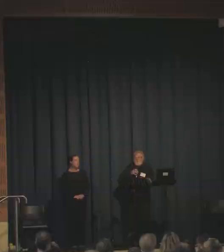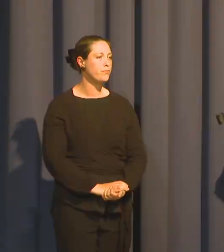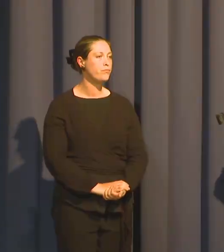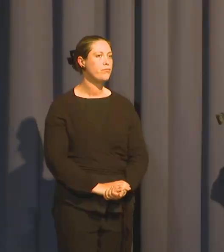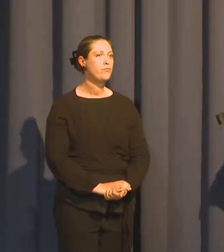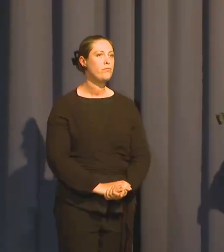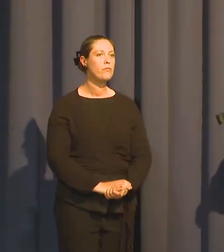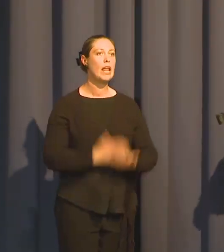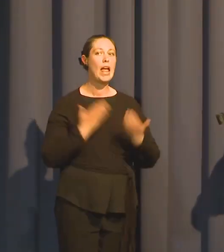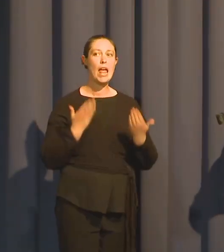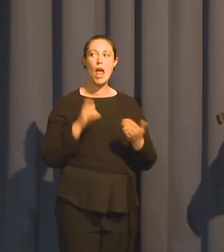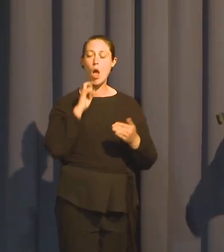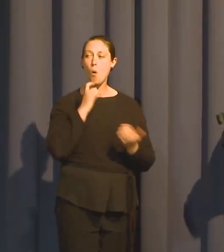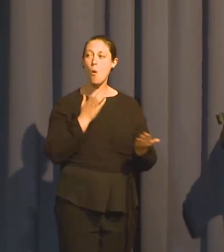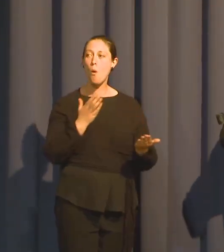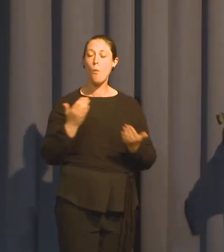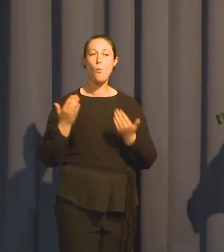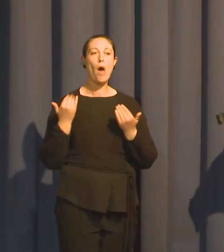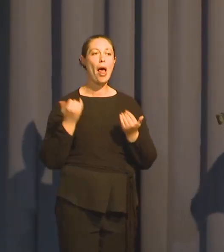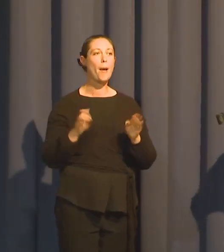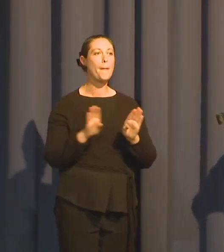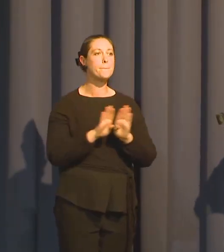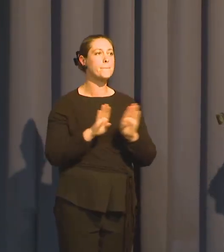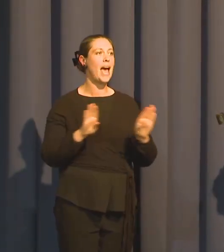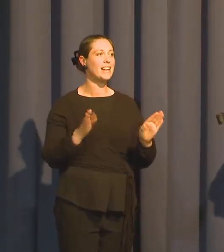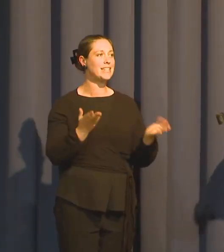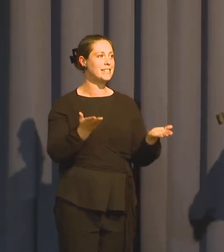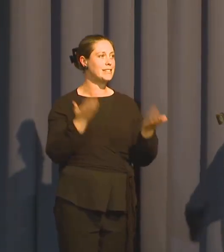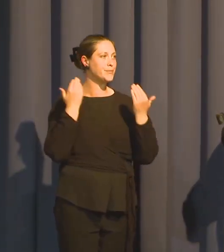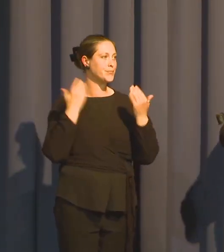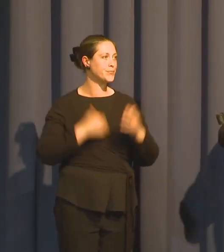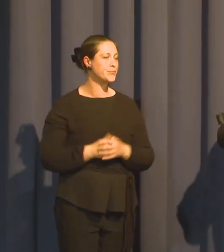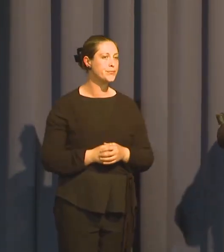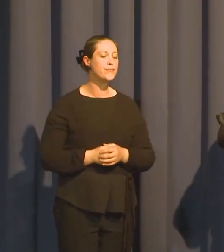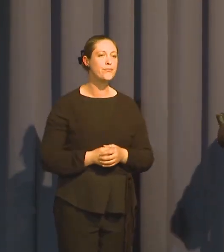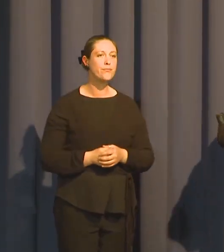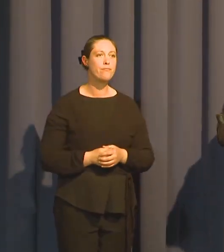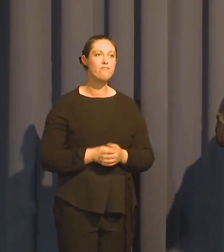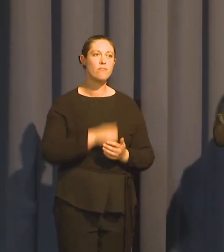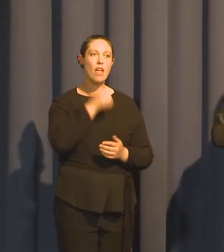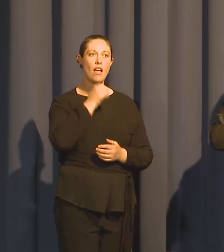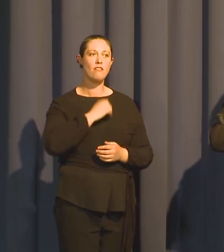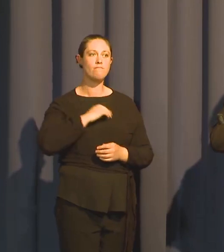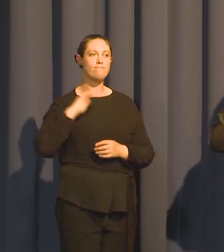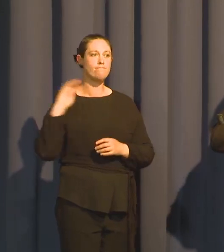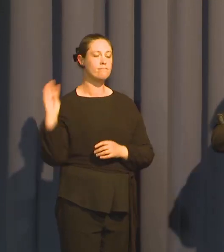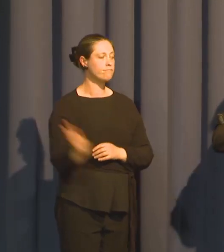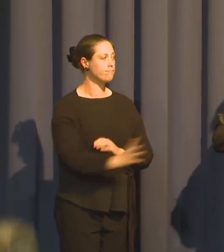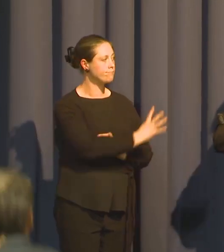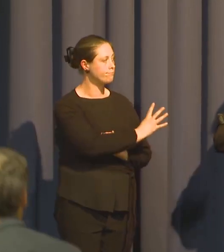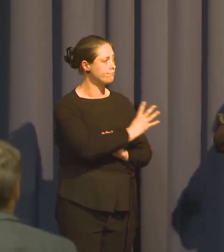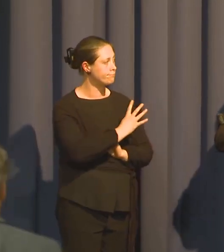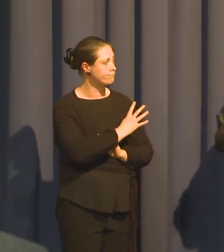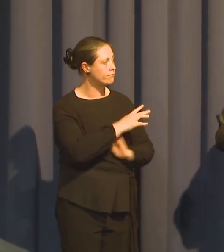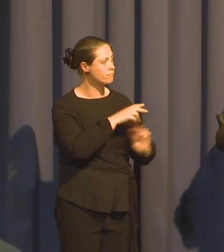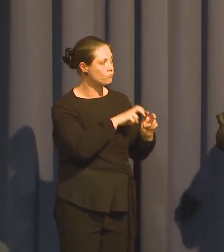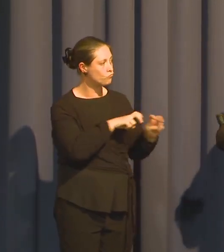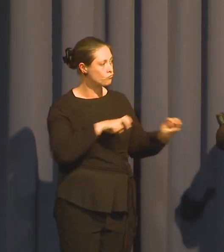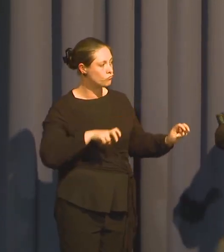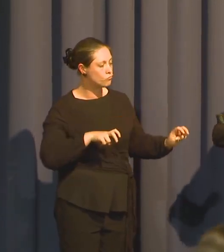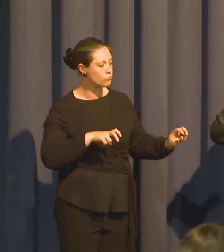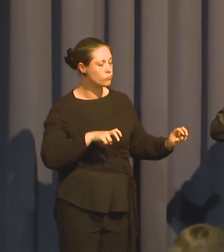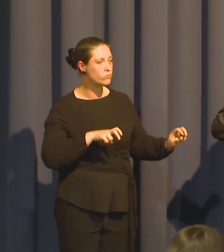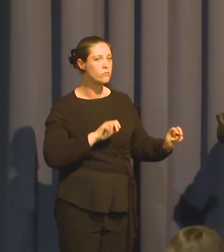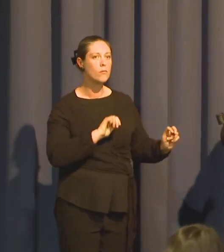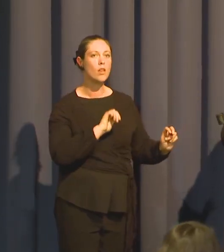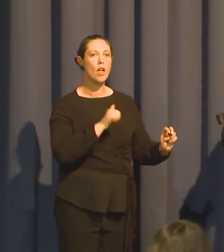Now we're going to welcome up our panellists now. If they could just come up and take your seats, and then